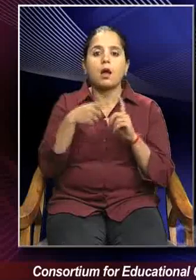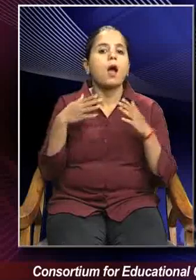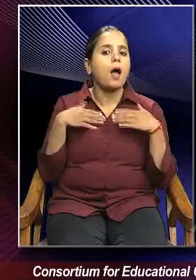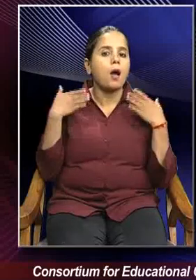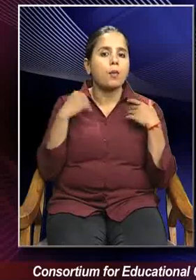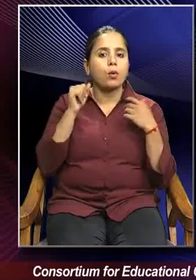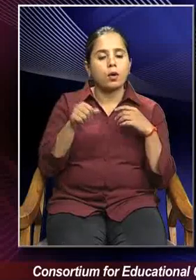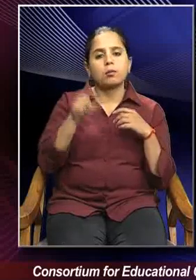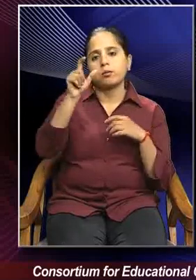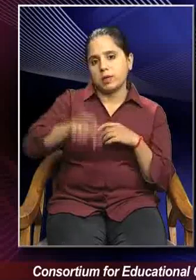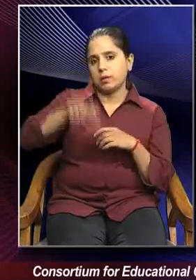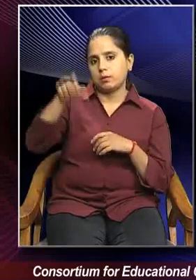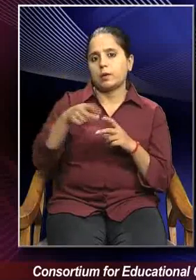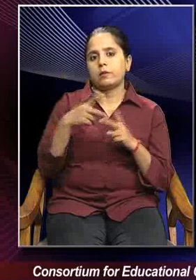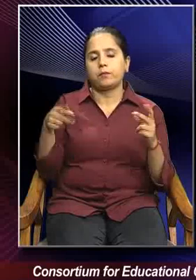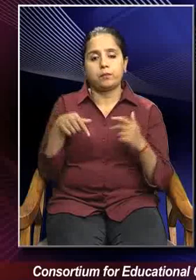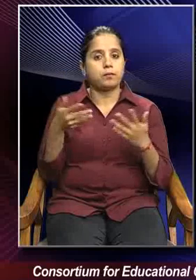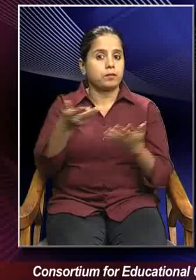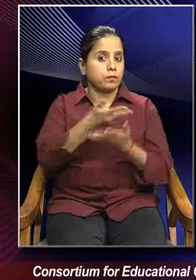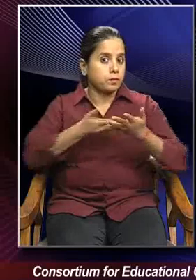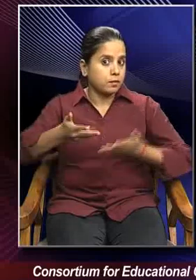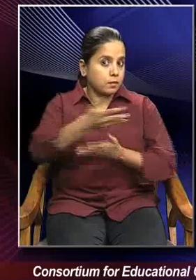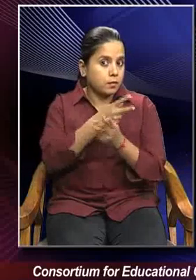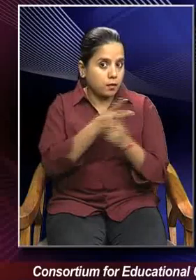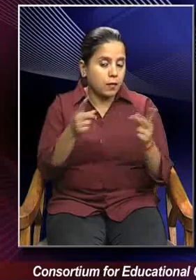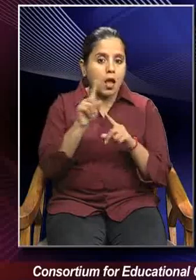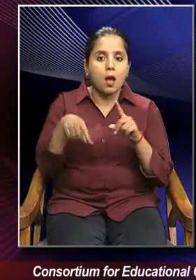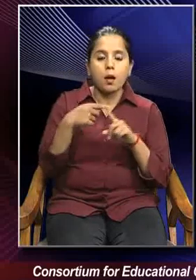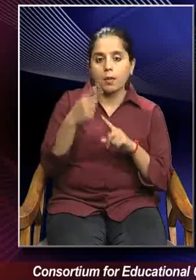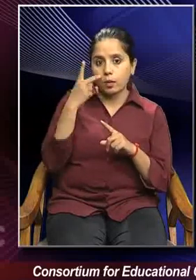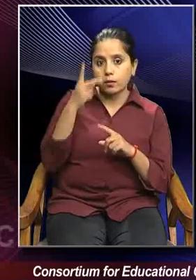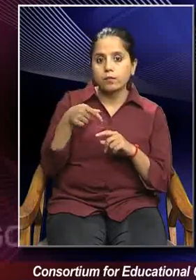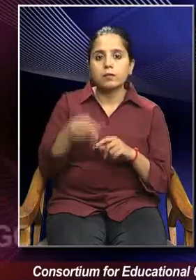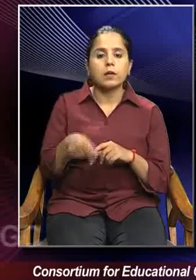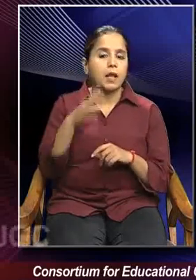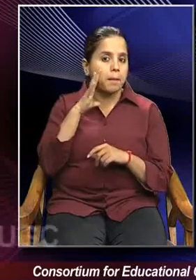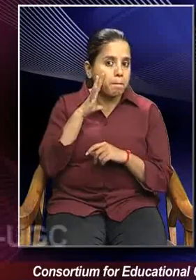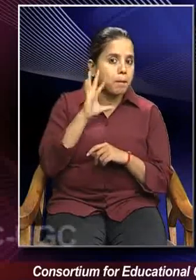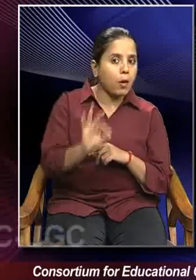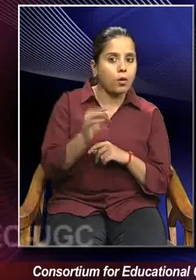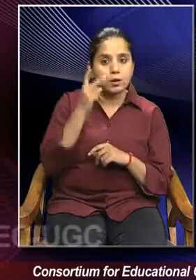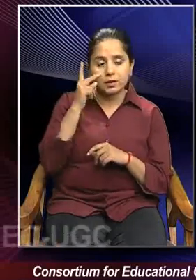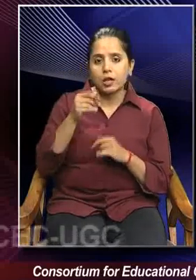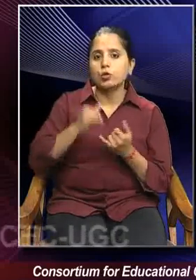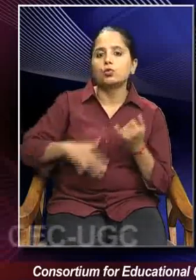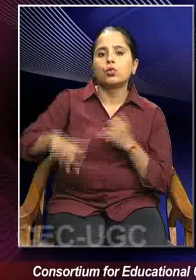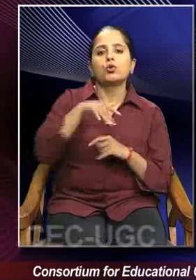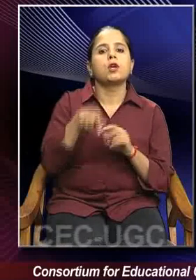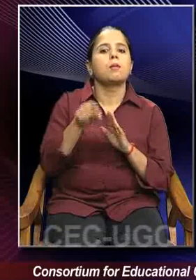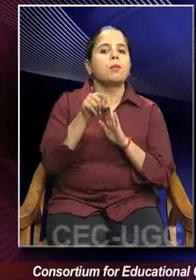of citizens. So, discussions about the significance of the social